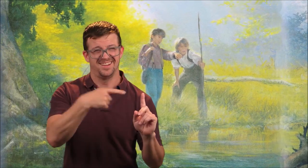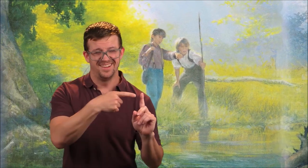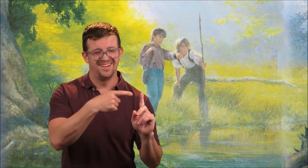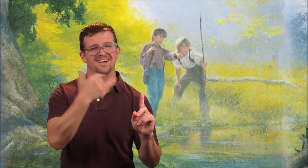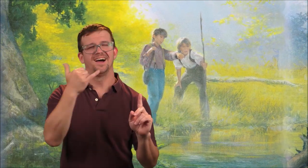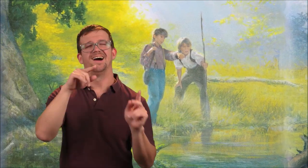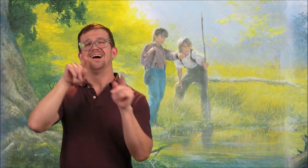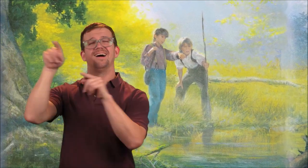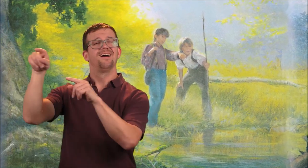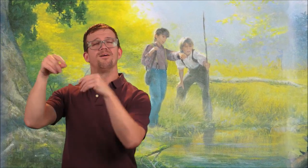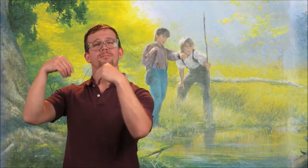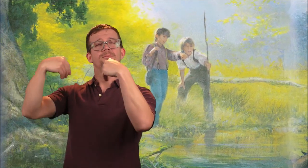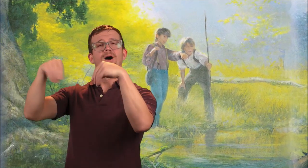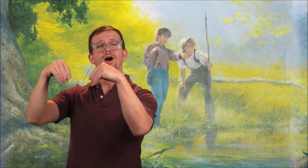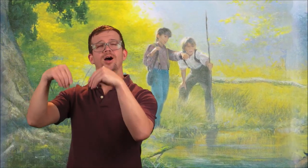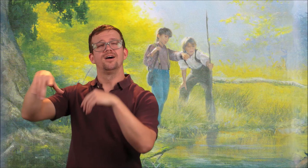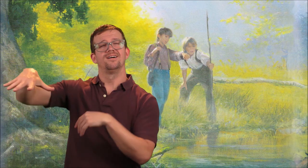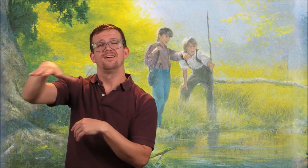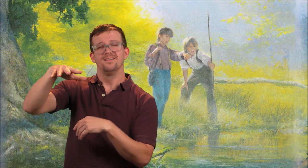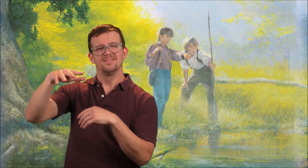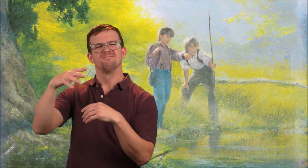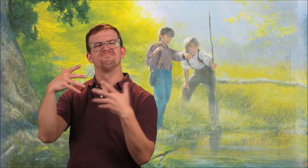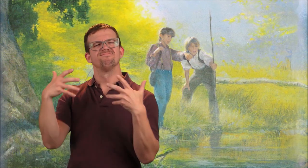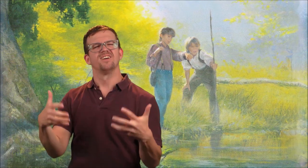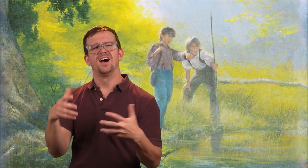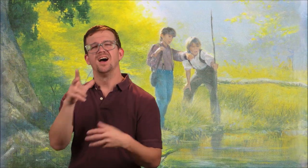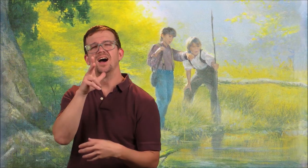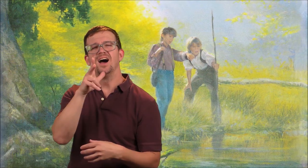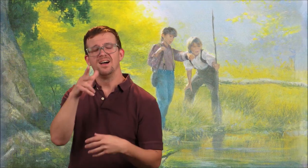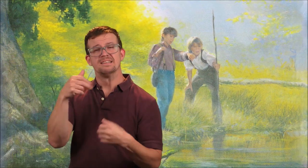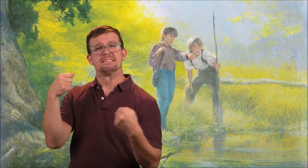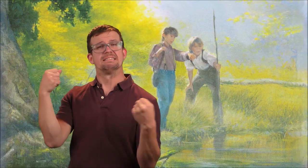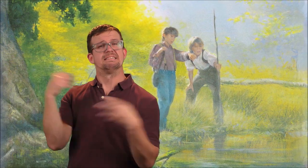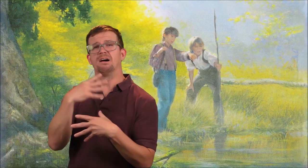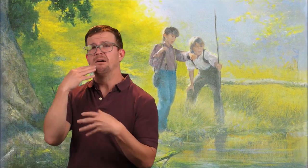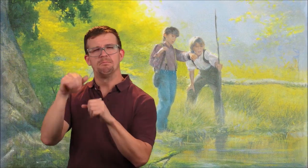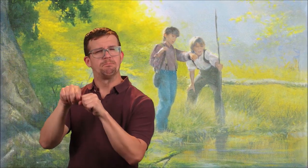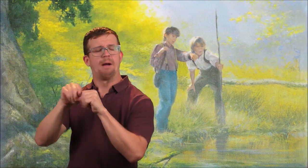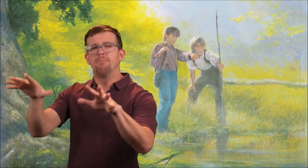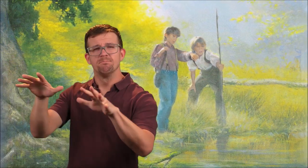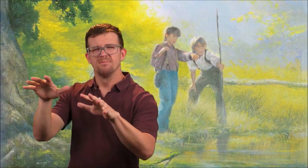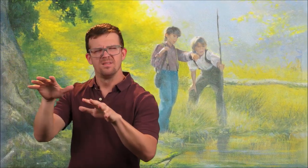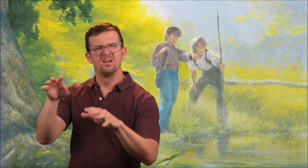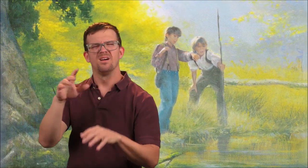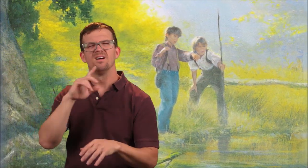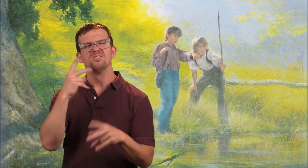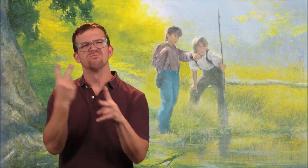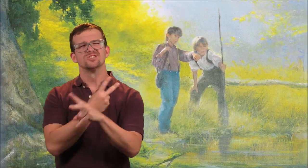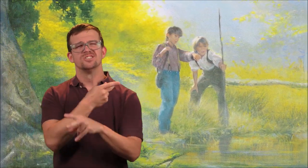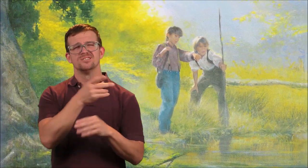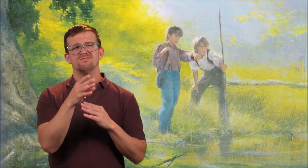come by and blew commence fire, and those fish skedaddled faster than fat hens on market day.